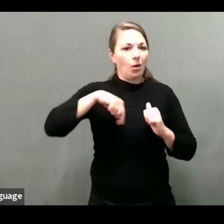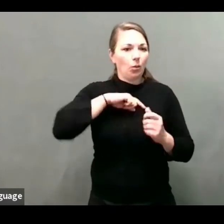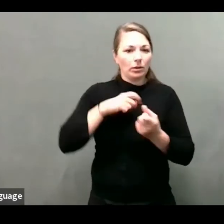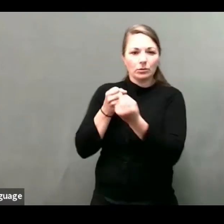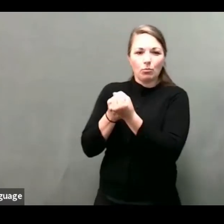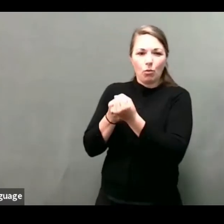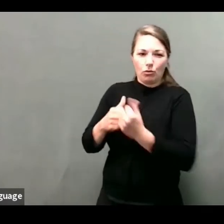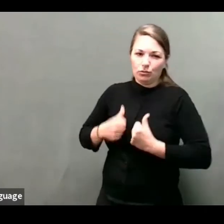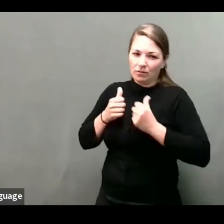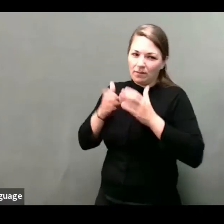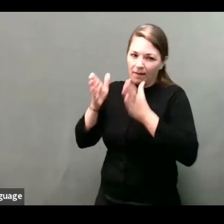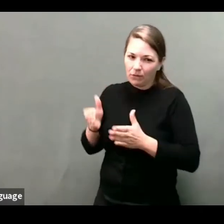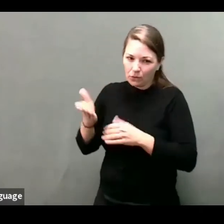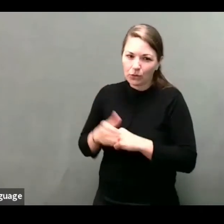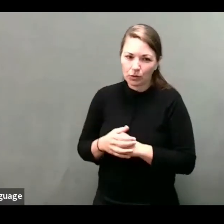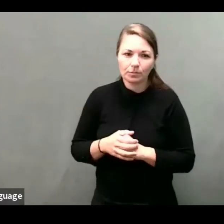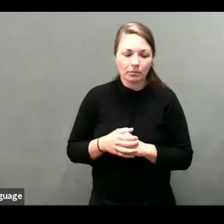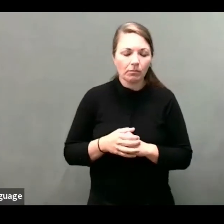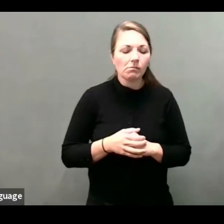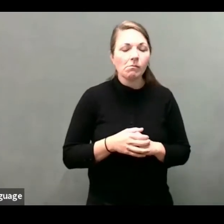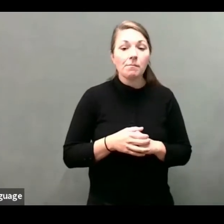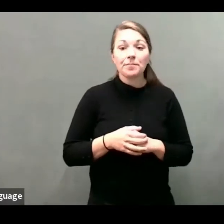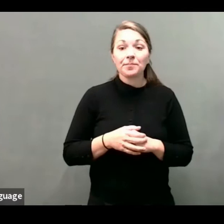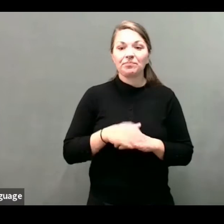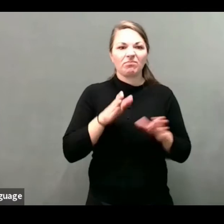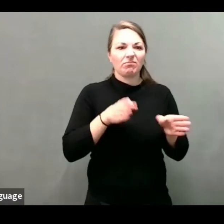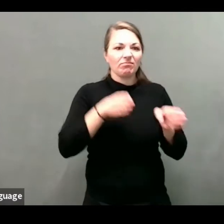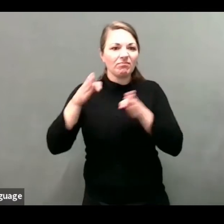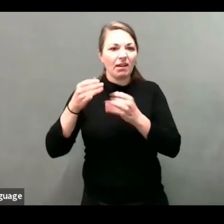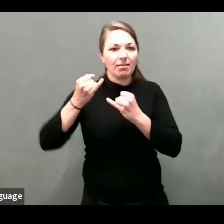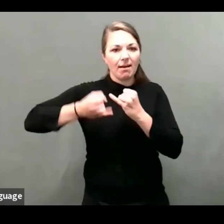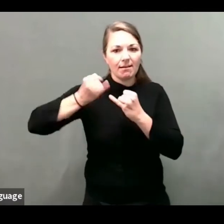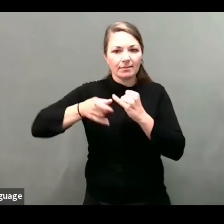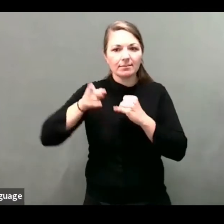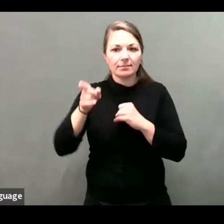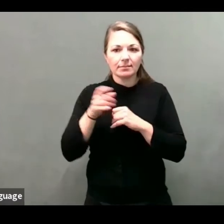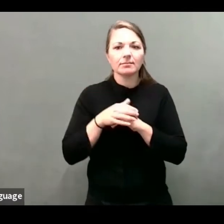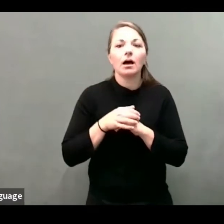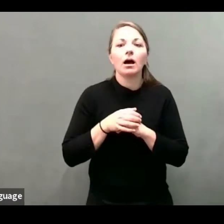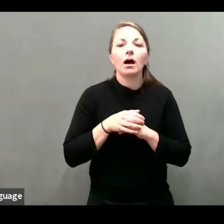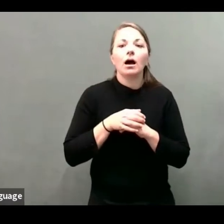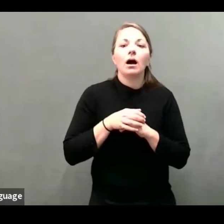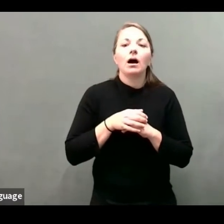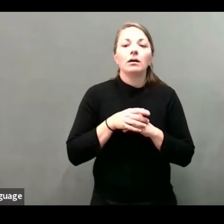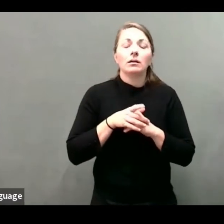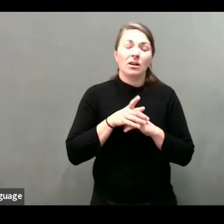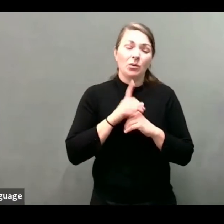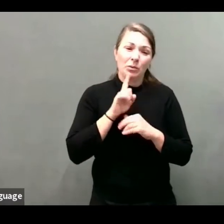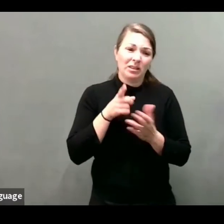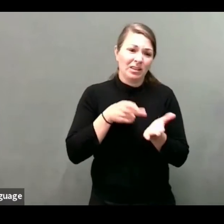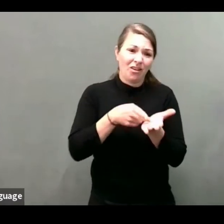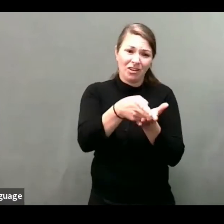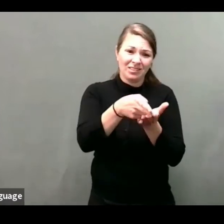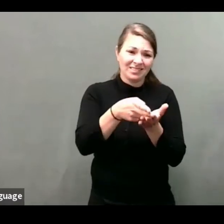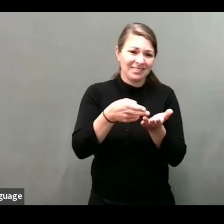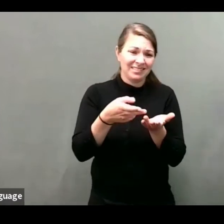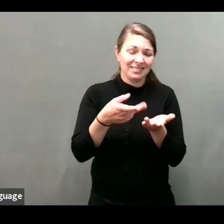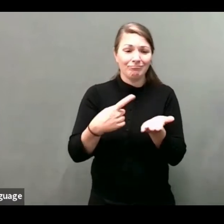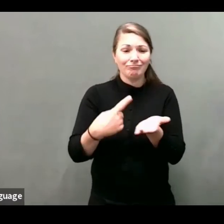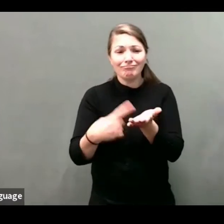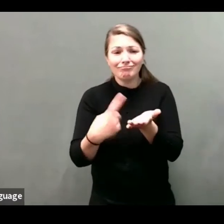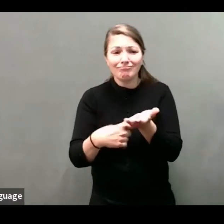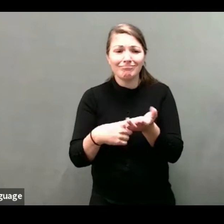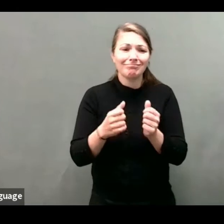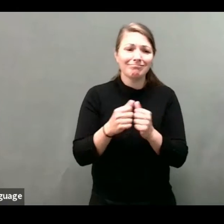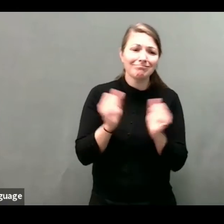for them. The third point on this slide is really important. The truth is it's awkward to talk about sex.